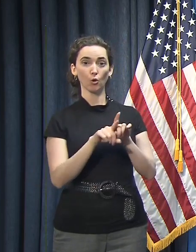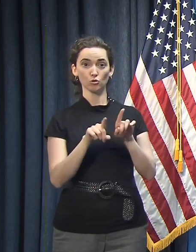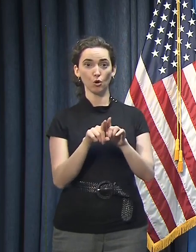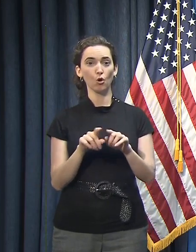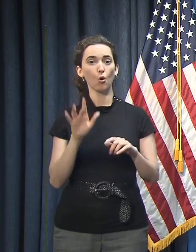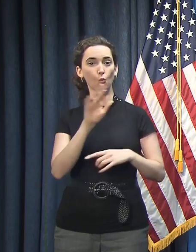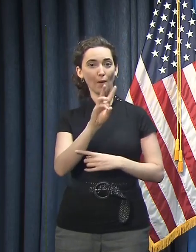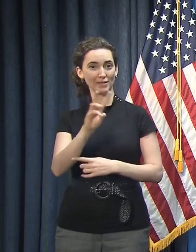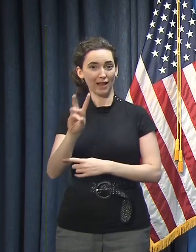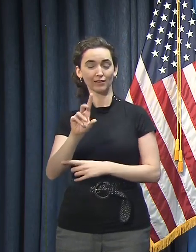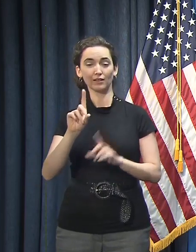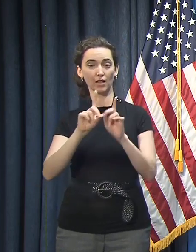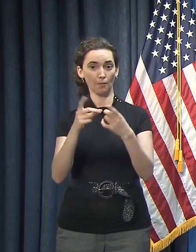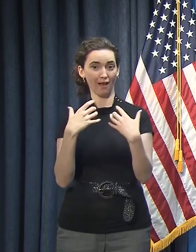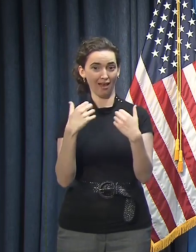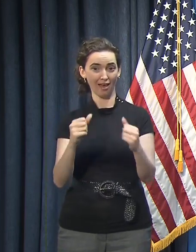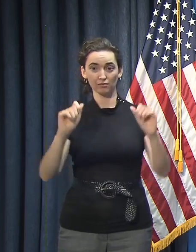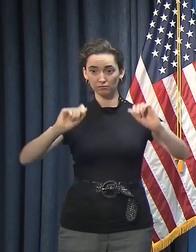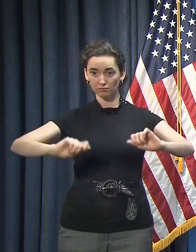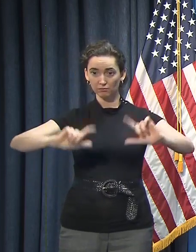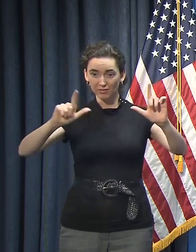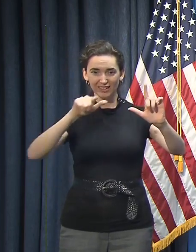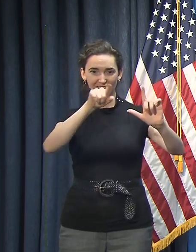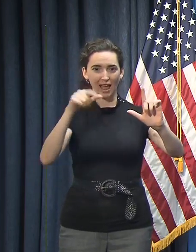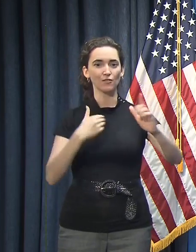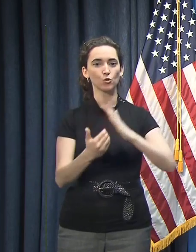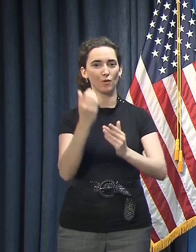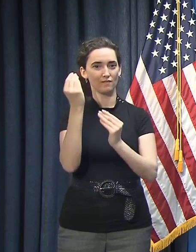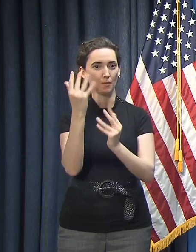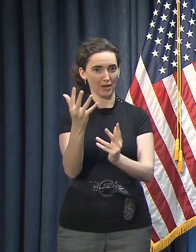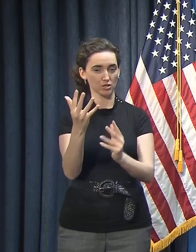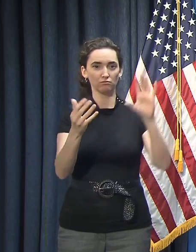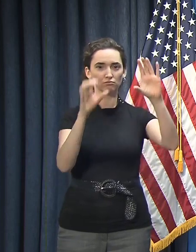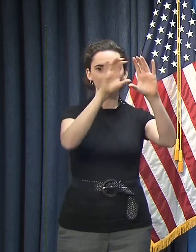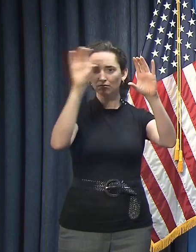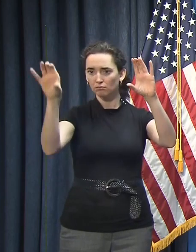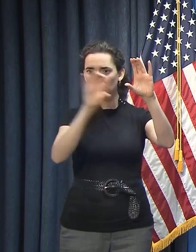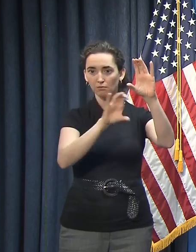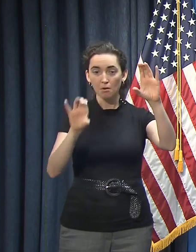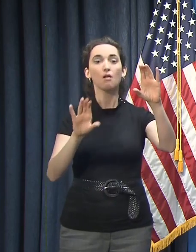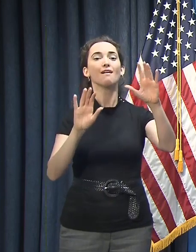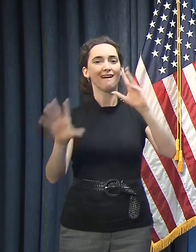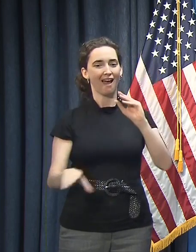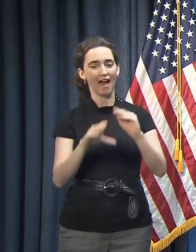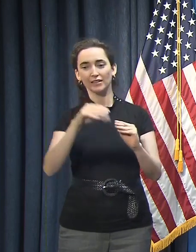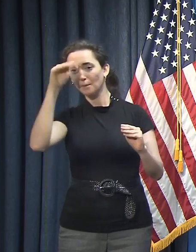Health dashboard right now. It breaks down information by gender and sex.